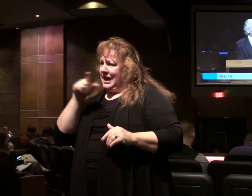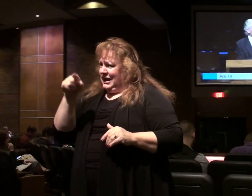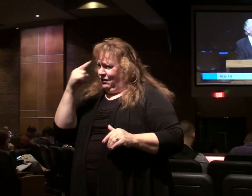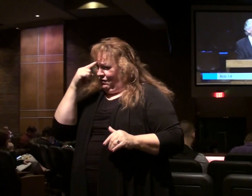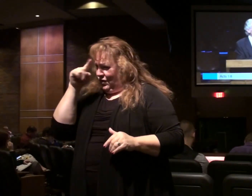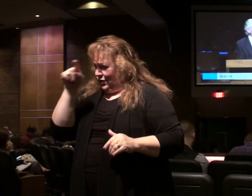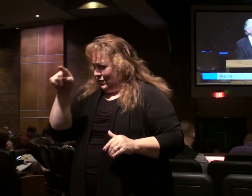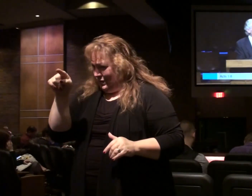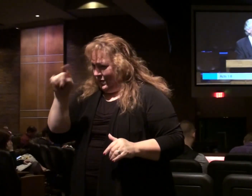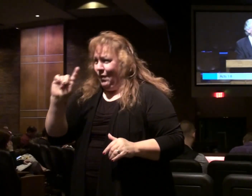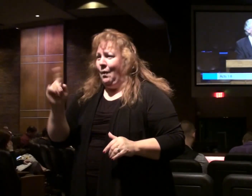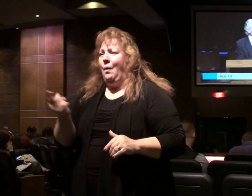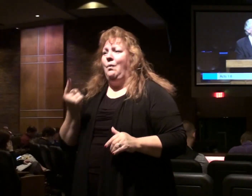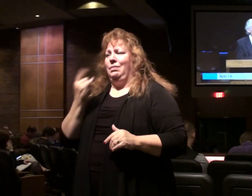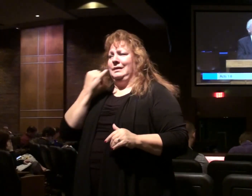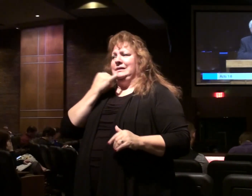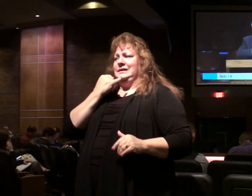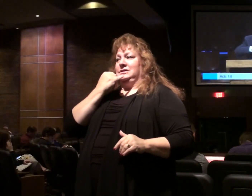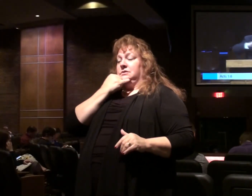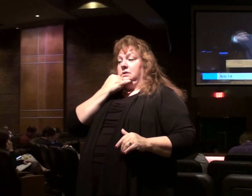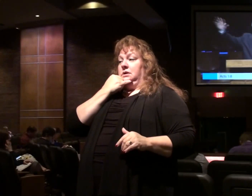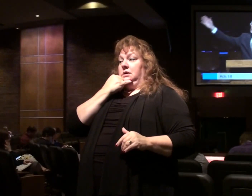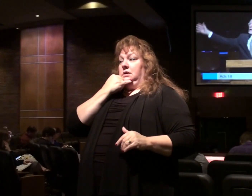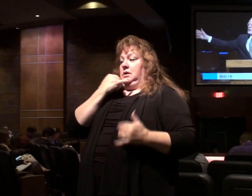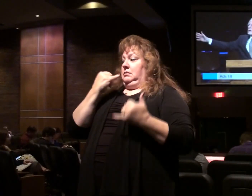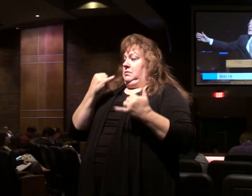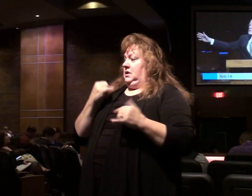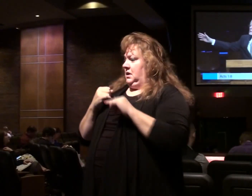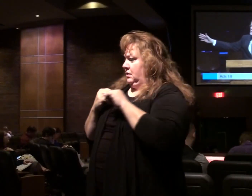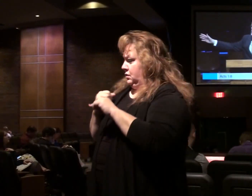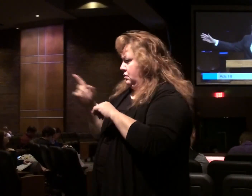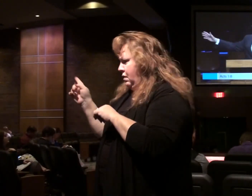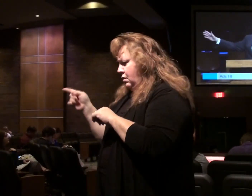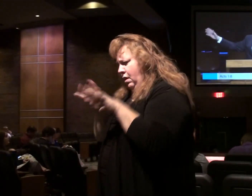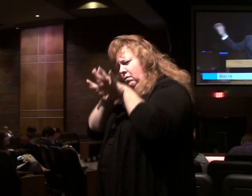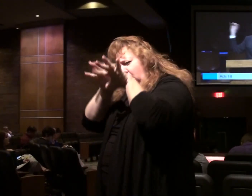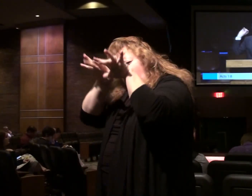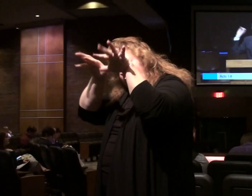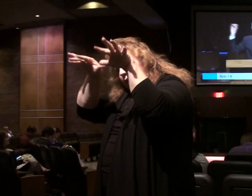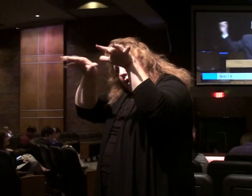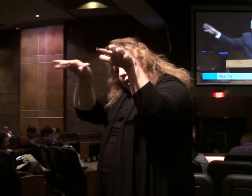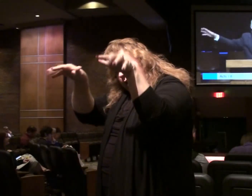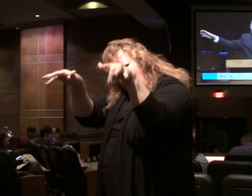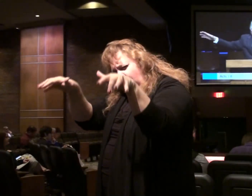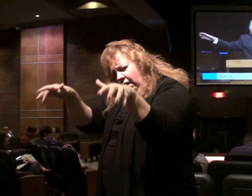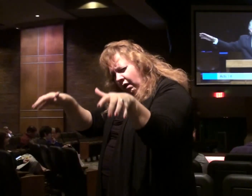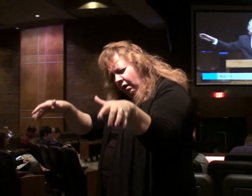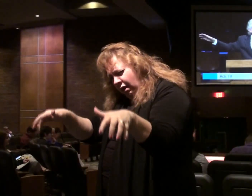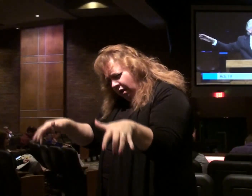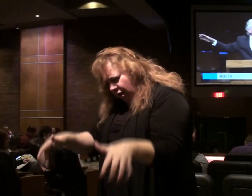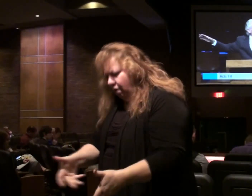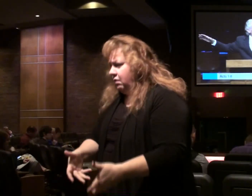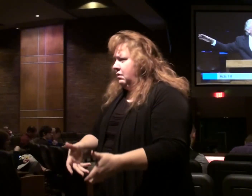house of Israel. But now you are going to go to the uttermost parts of the earth, beyond